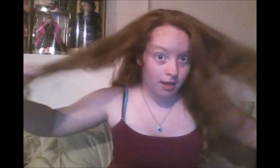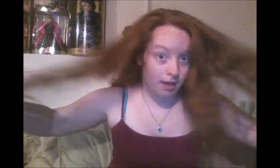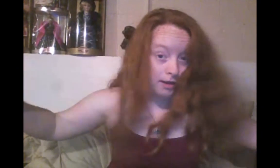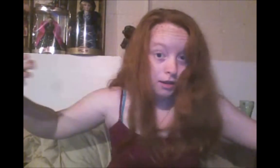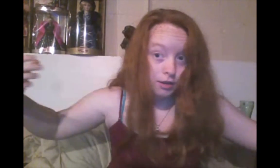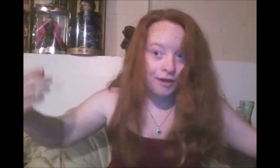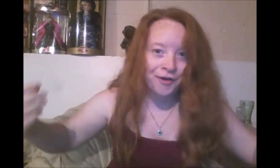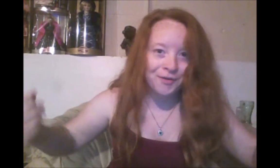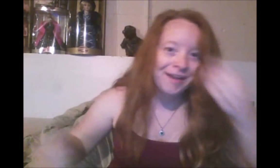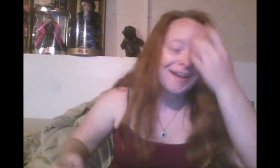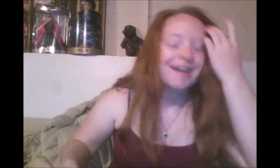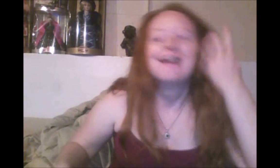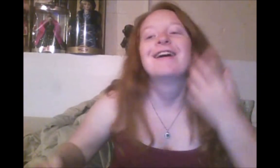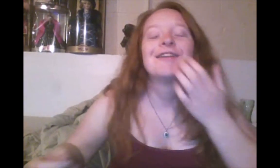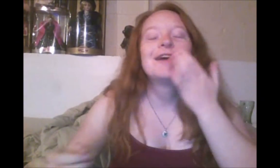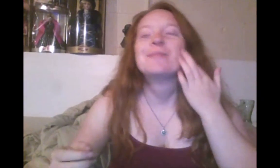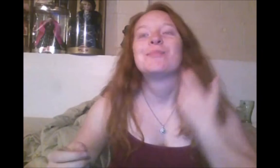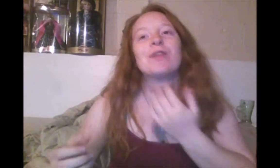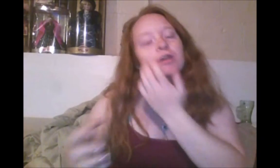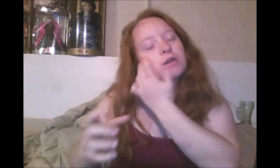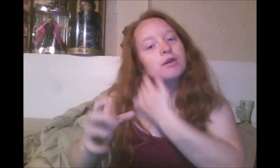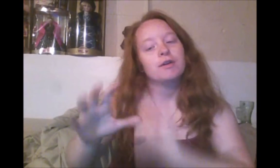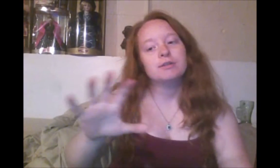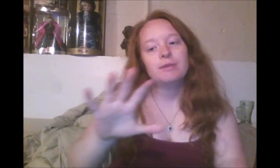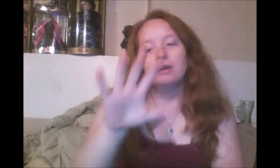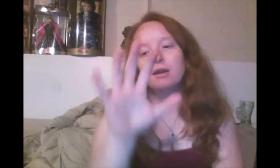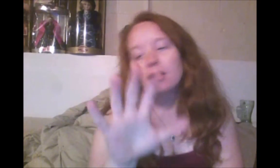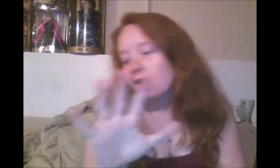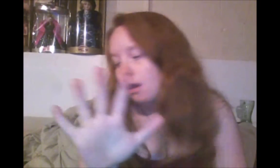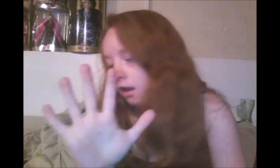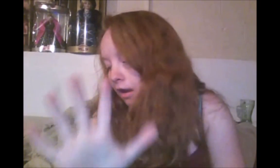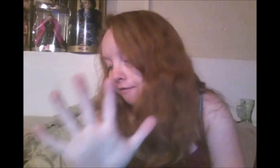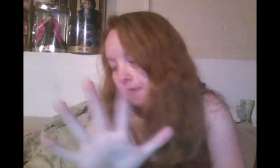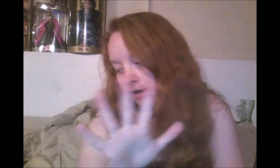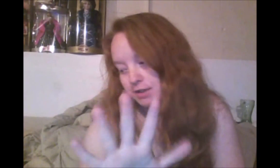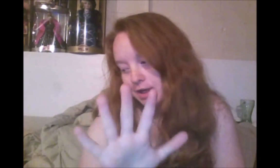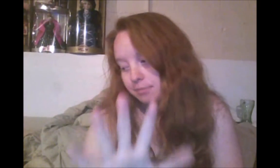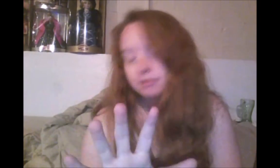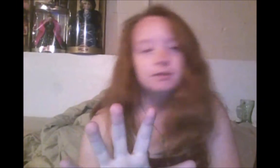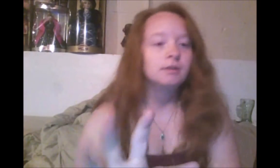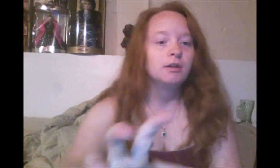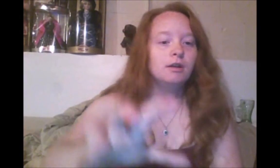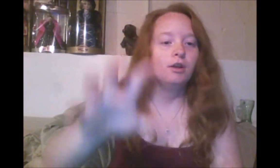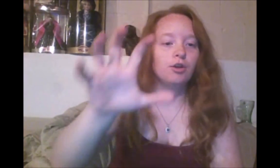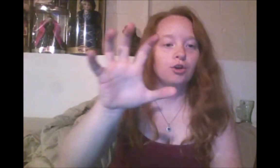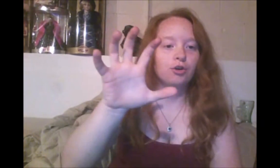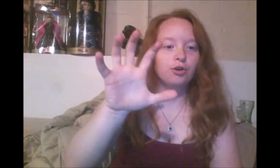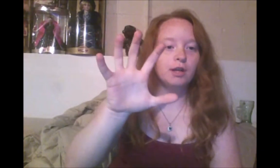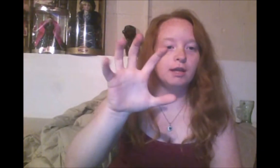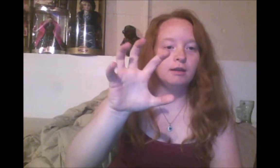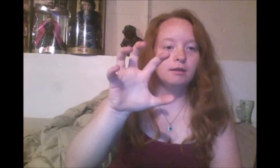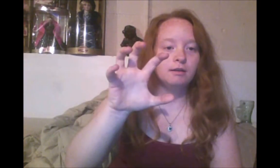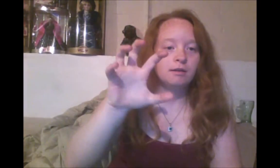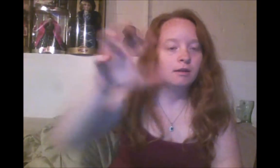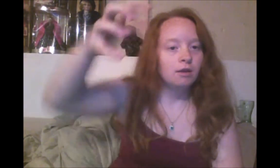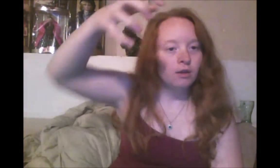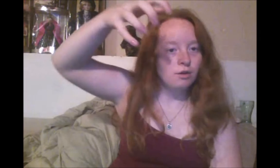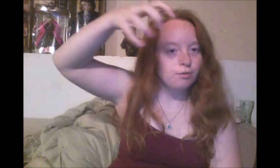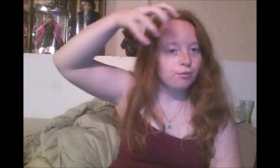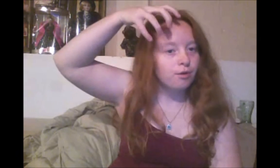lion. Anyway, so you're going to make a 5 shape. I'm going to curl it, put it on